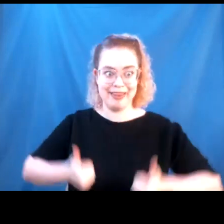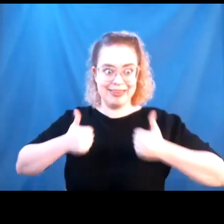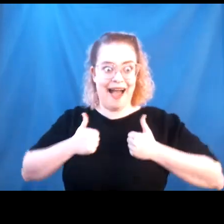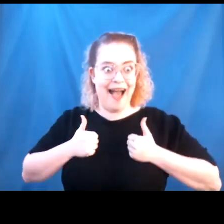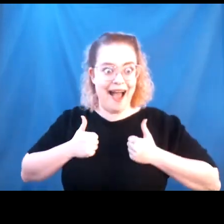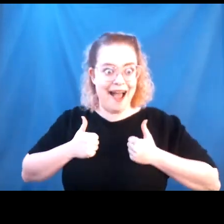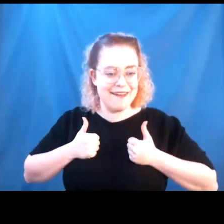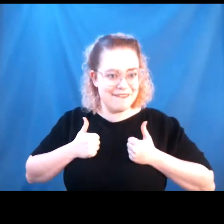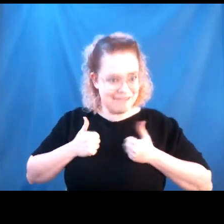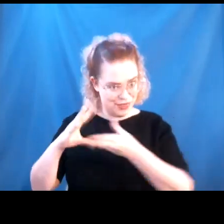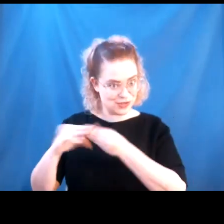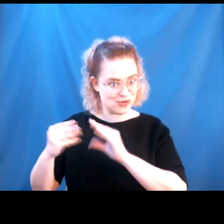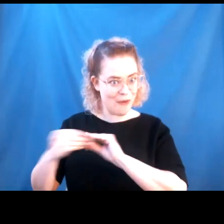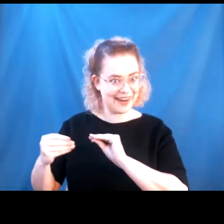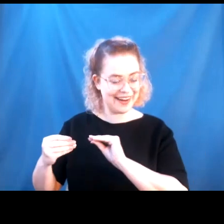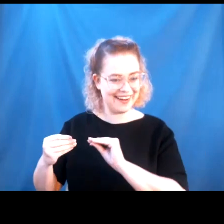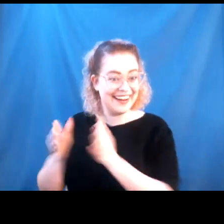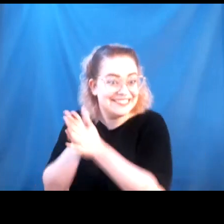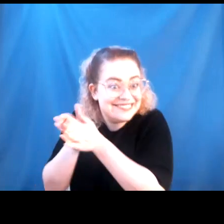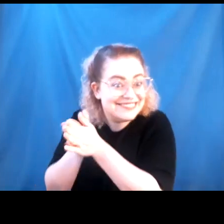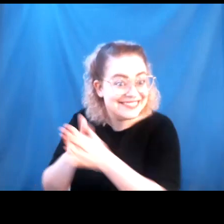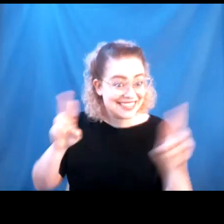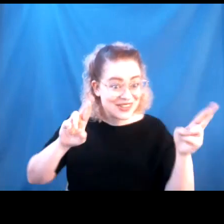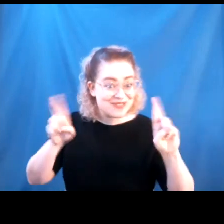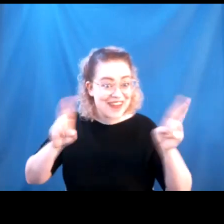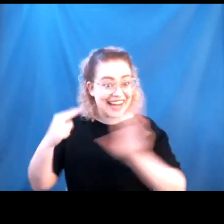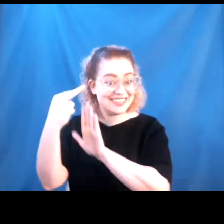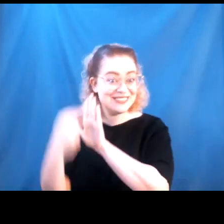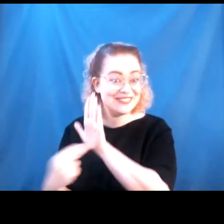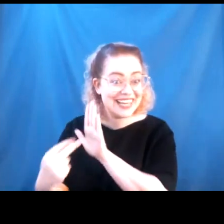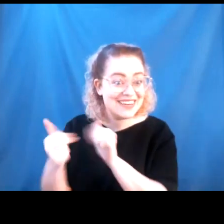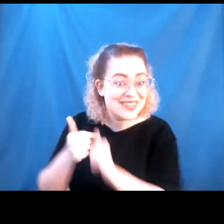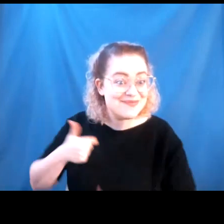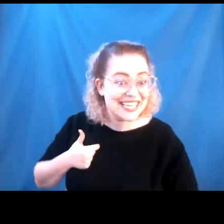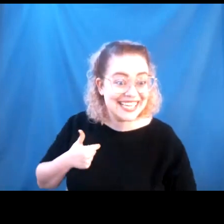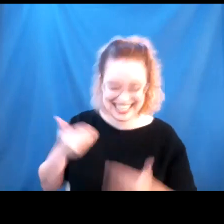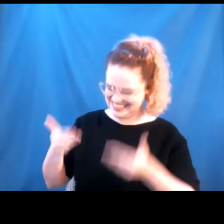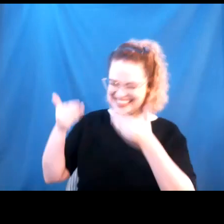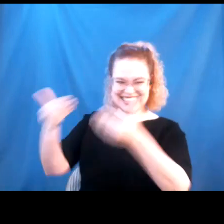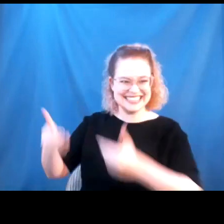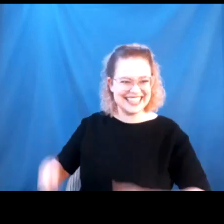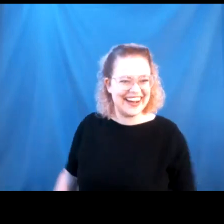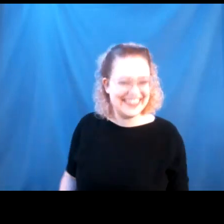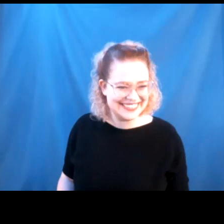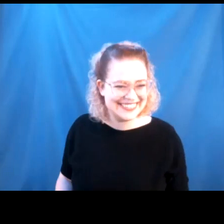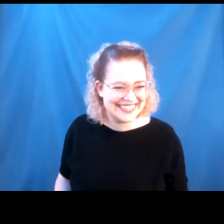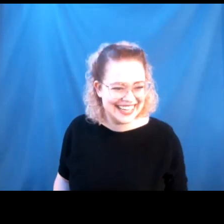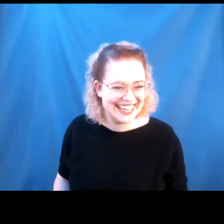she did that. So if you guys are ready, we're going to get to the story, okay? So here we go.